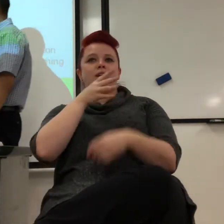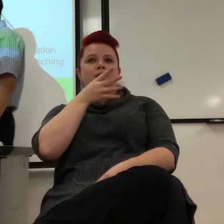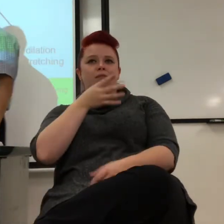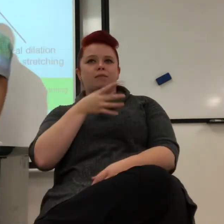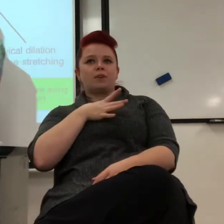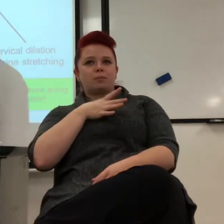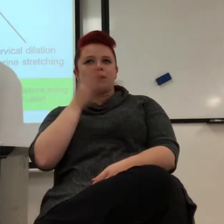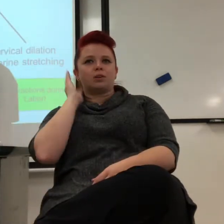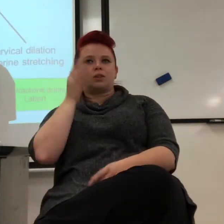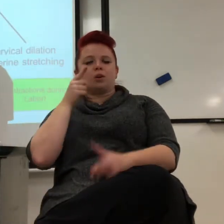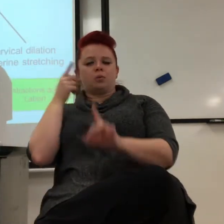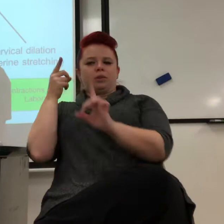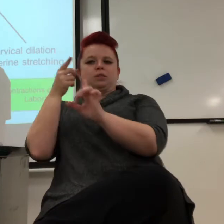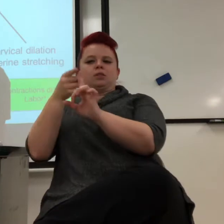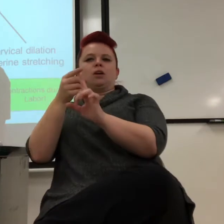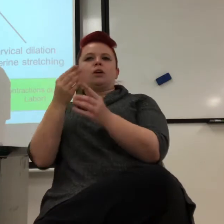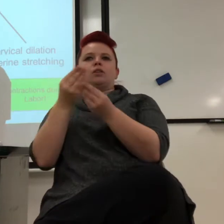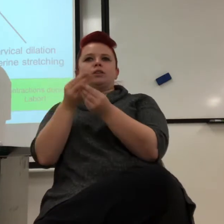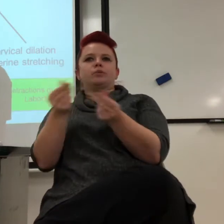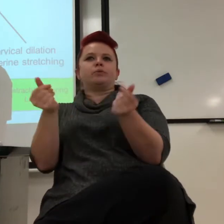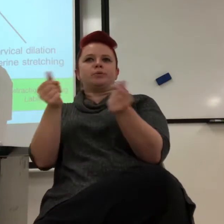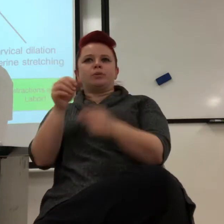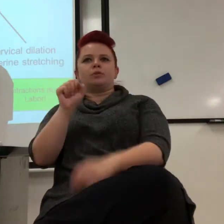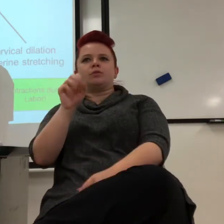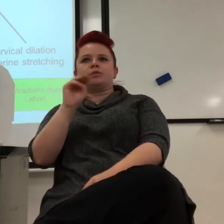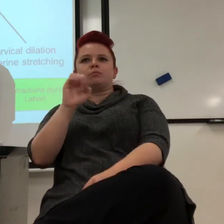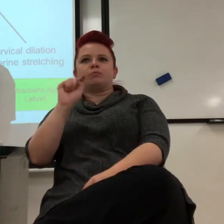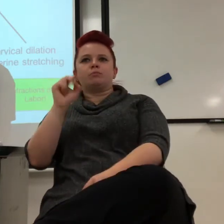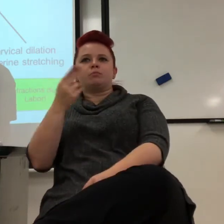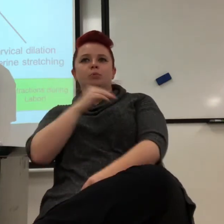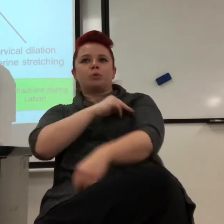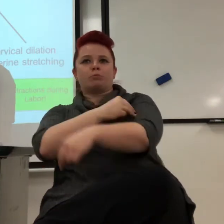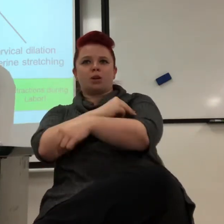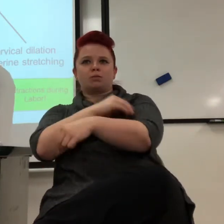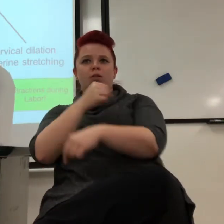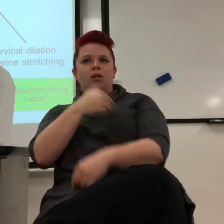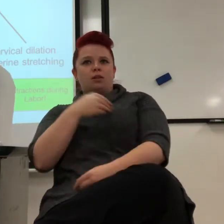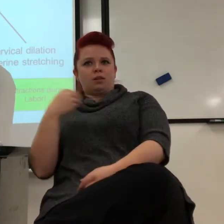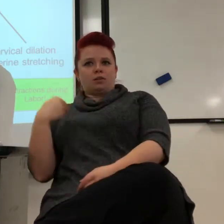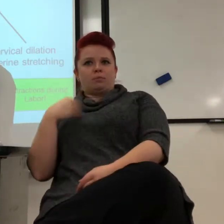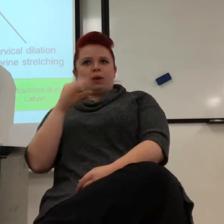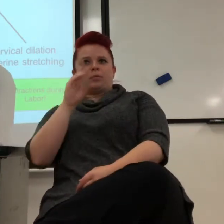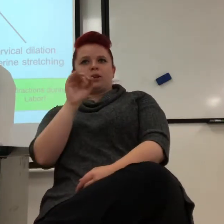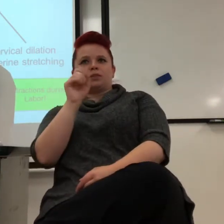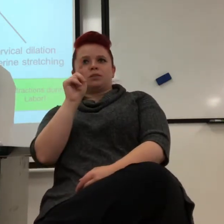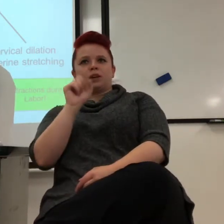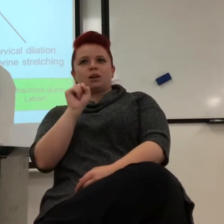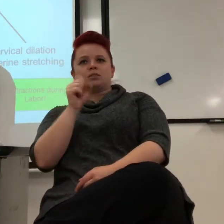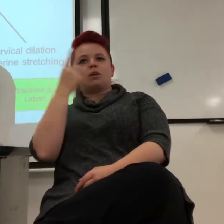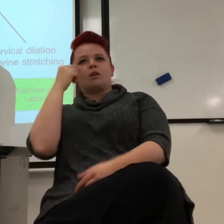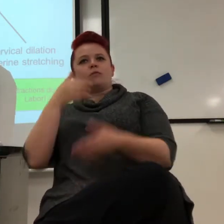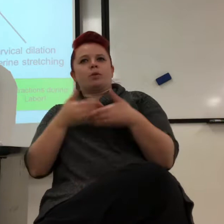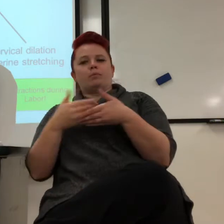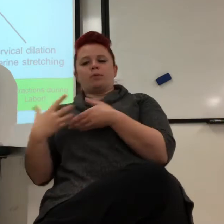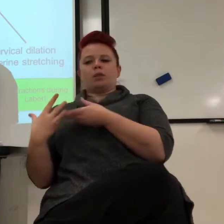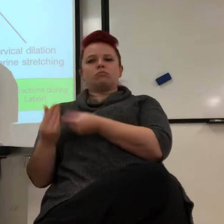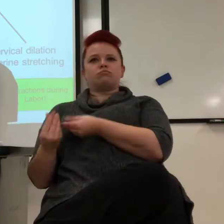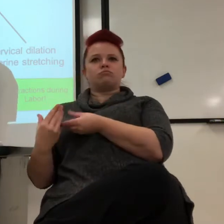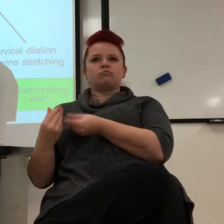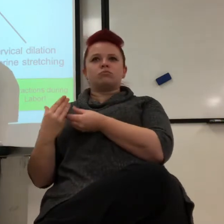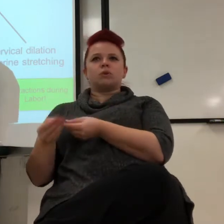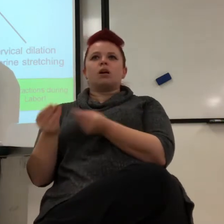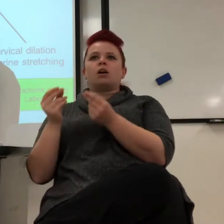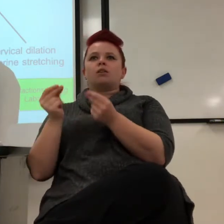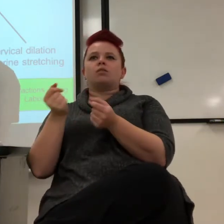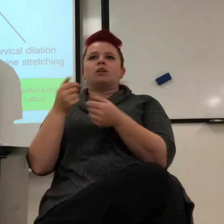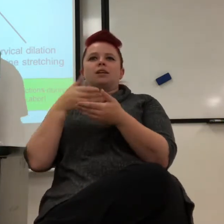target the smooth muscle in the mammary ducts. So for the suckling infant, which triggers its release. It'll help let the